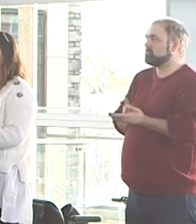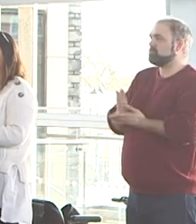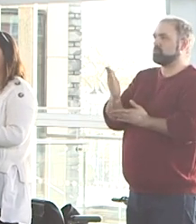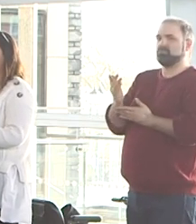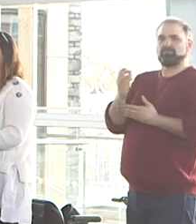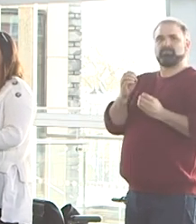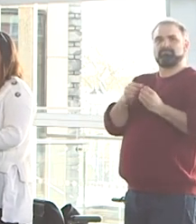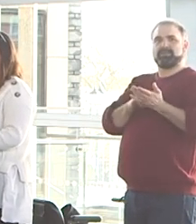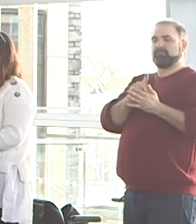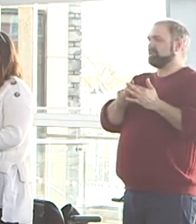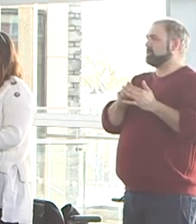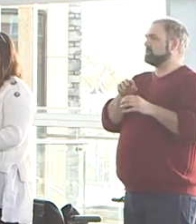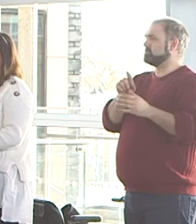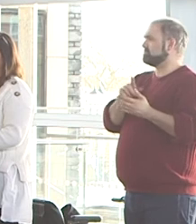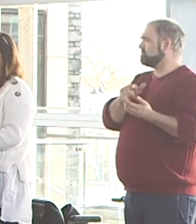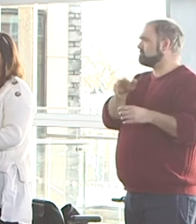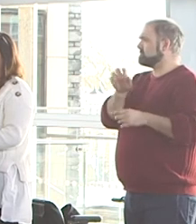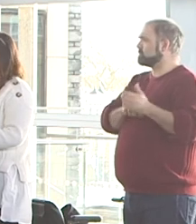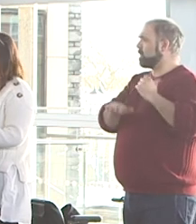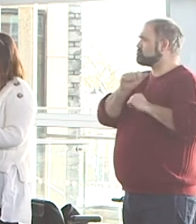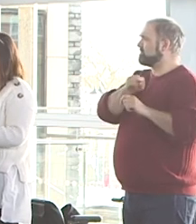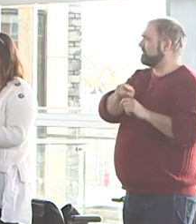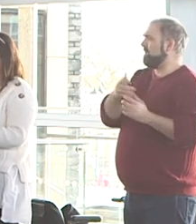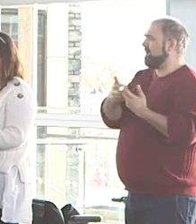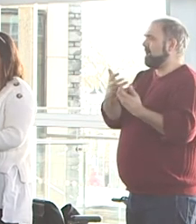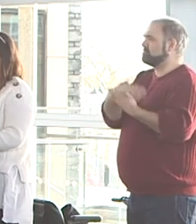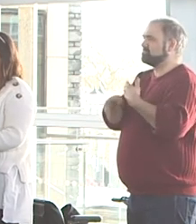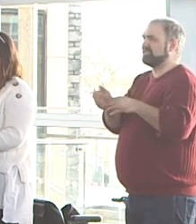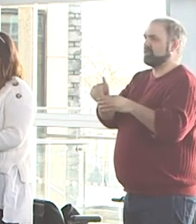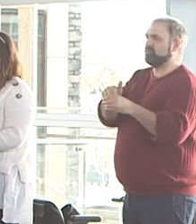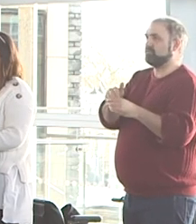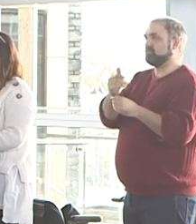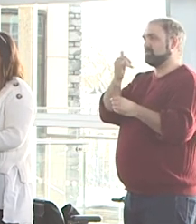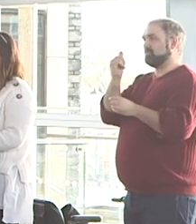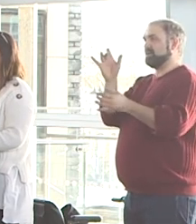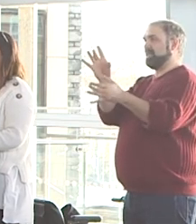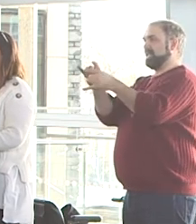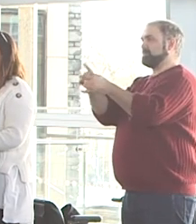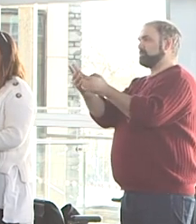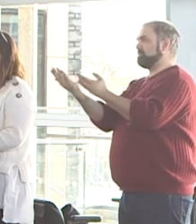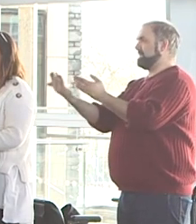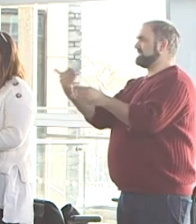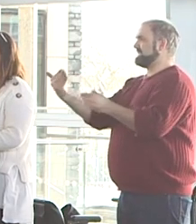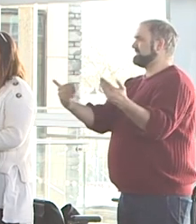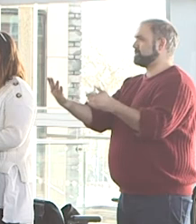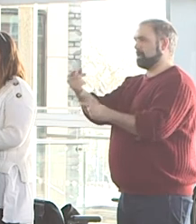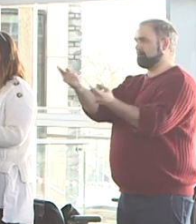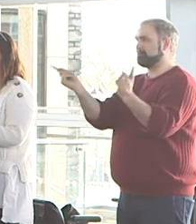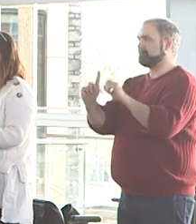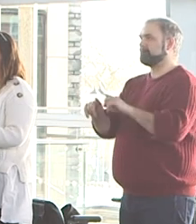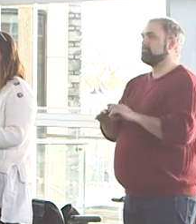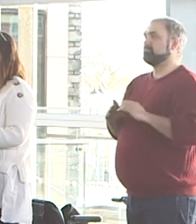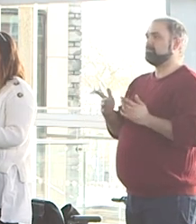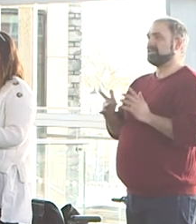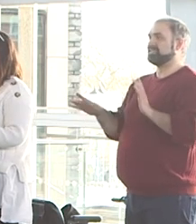Cymru on how to become an BAME LGBTQ ally, which I think some of you may have already attended. But at the